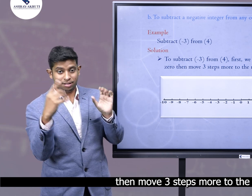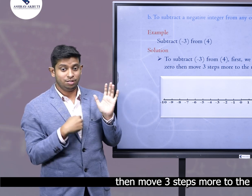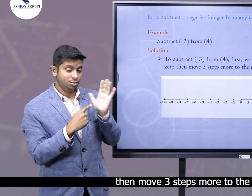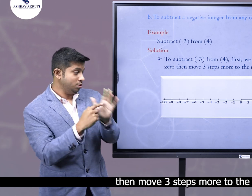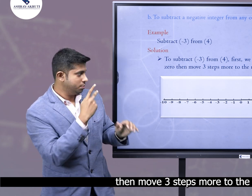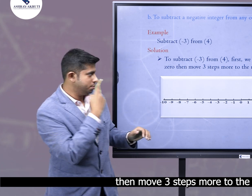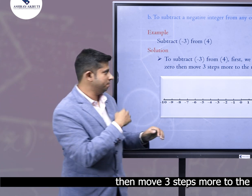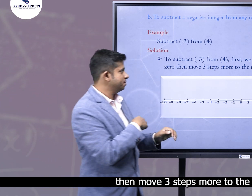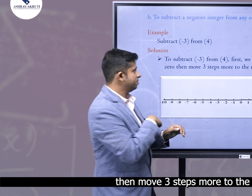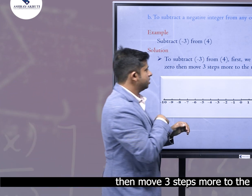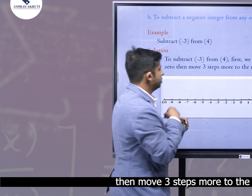right.